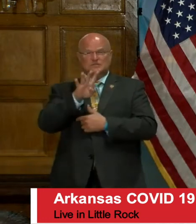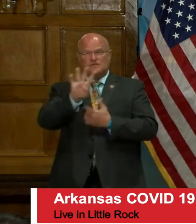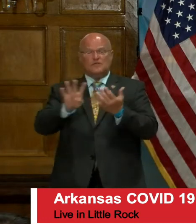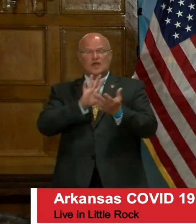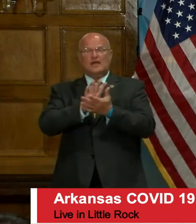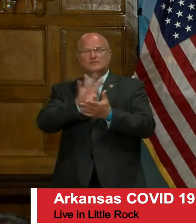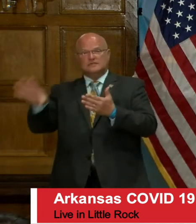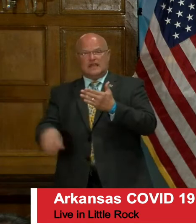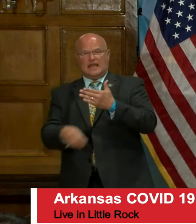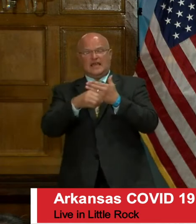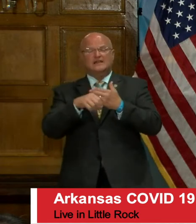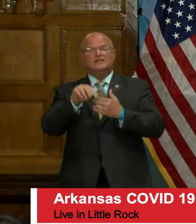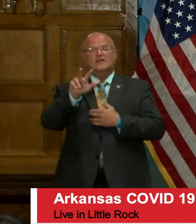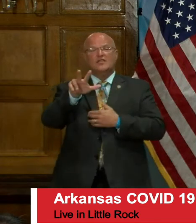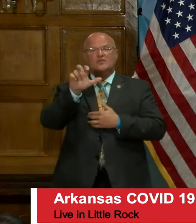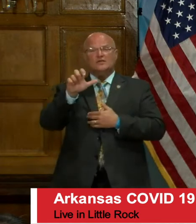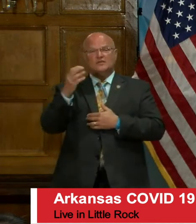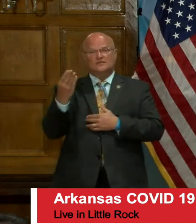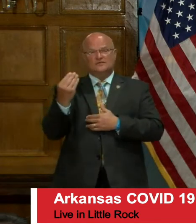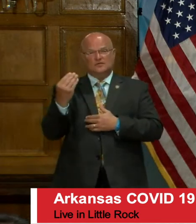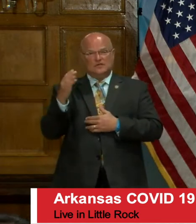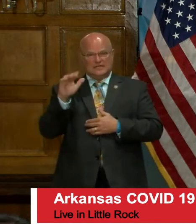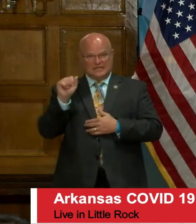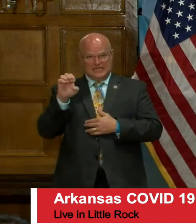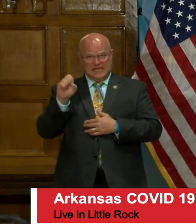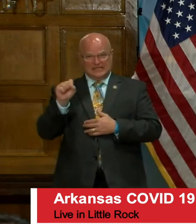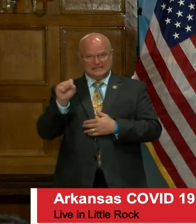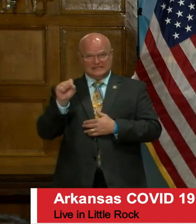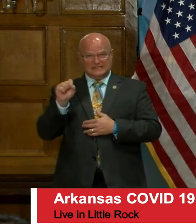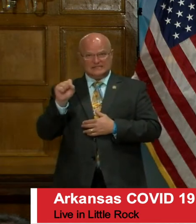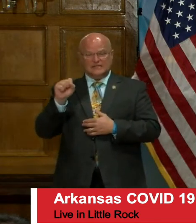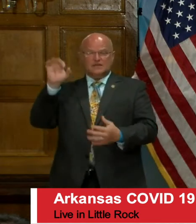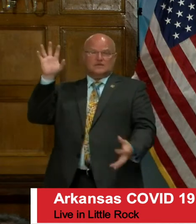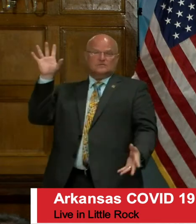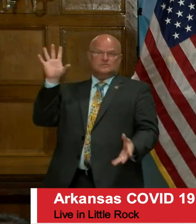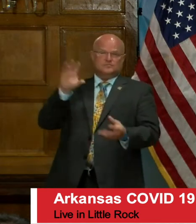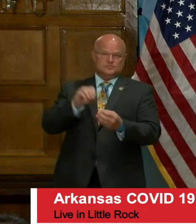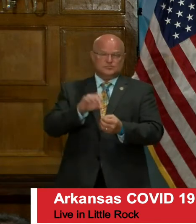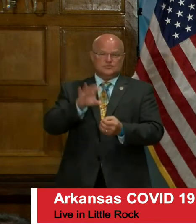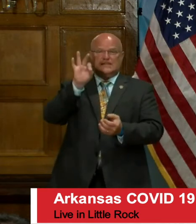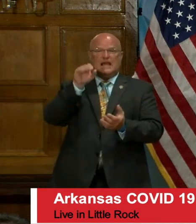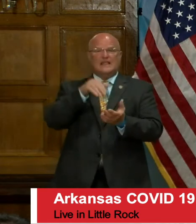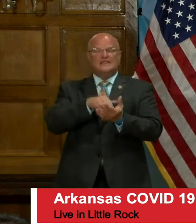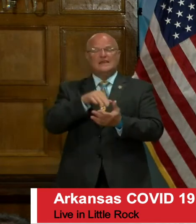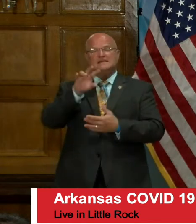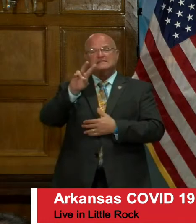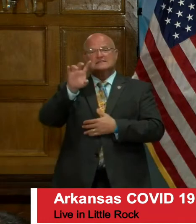we added an additional 314 cases. That brings our total to